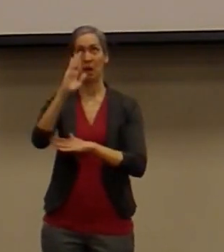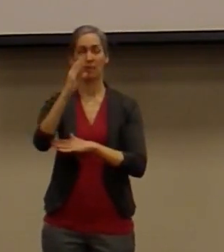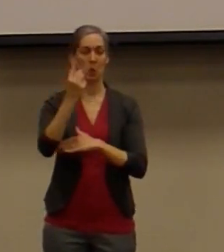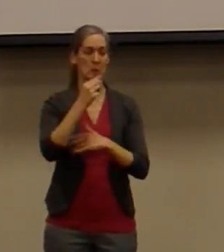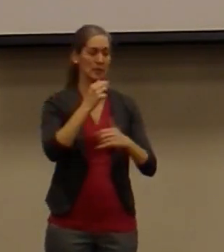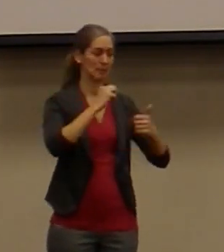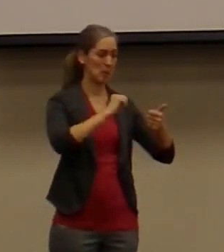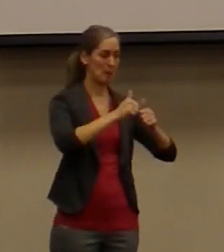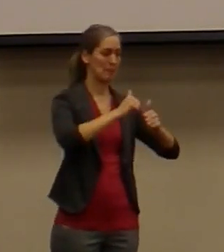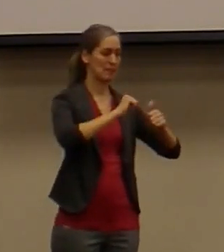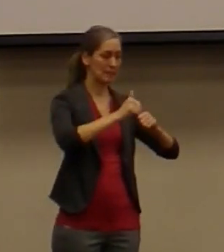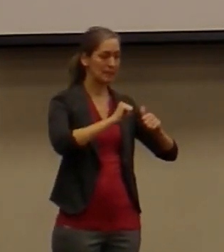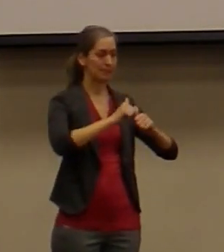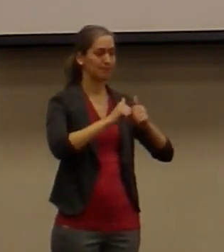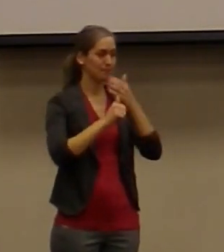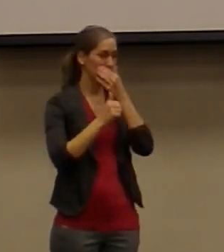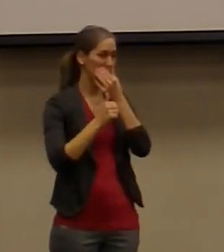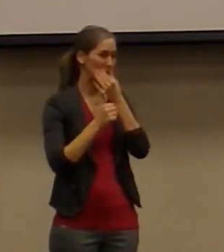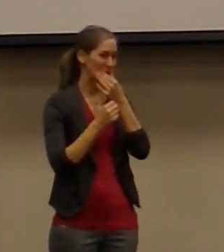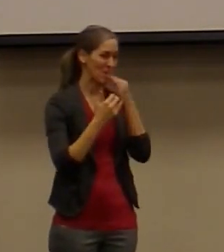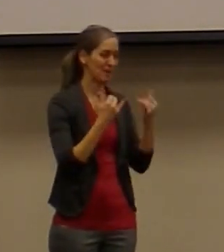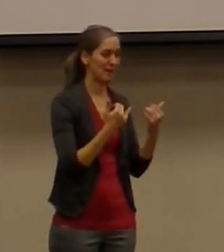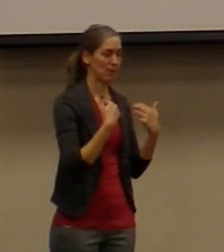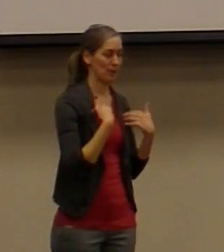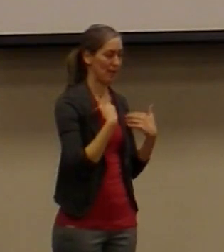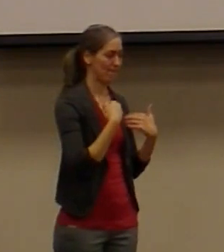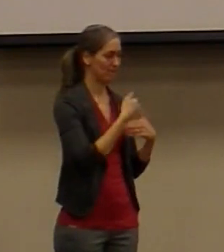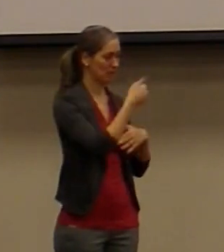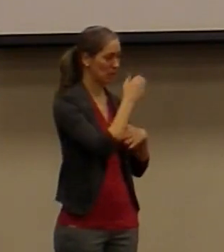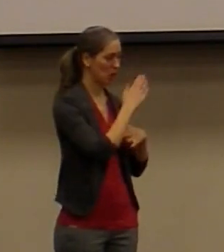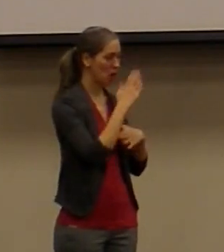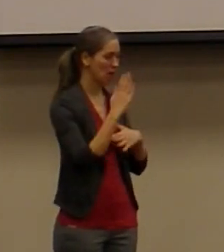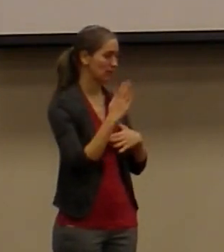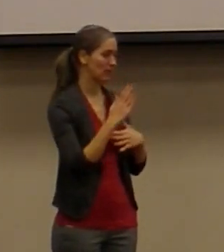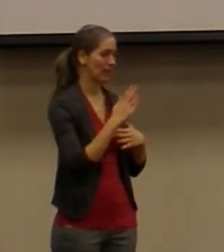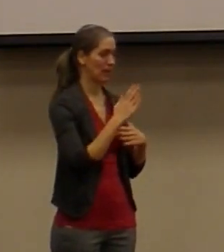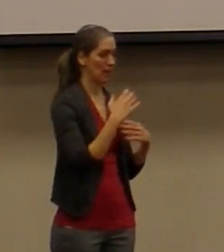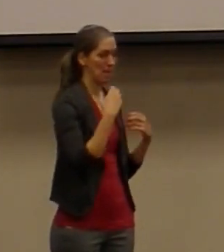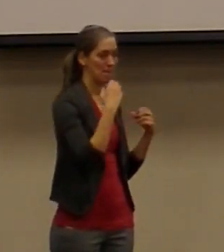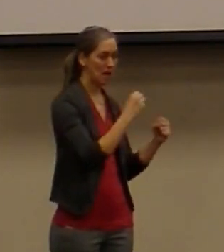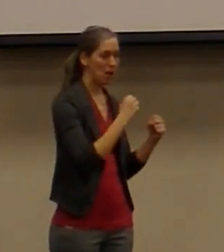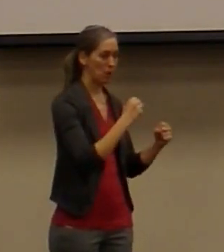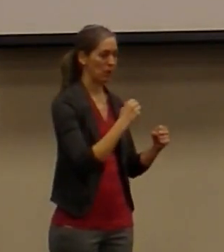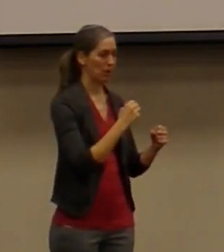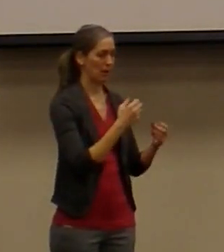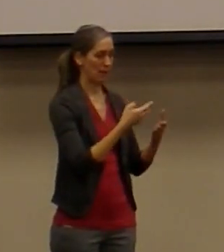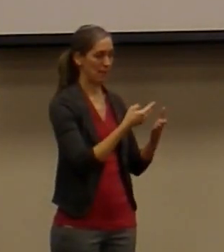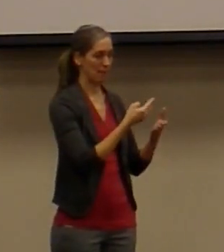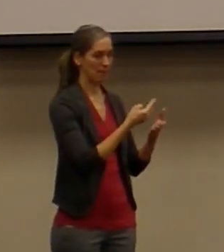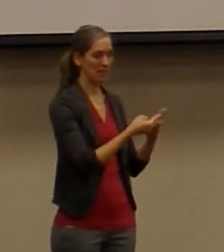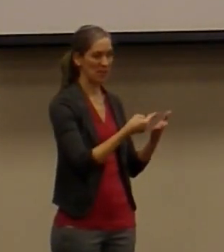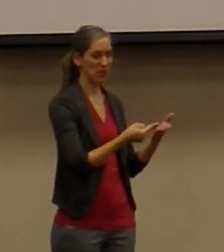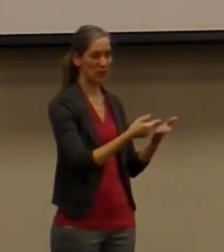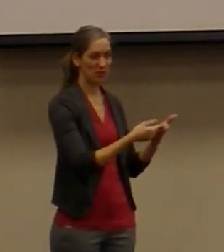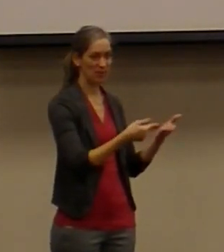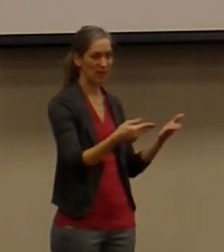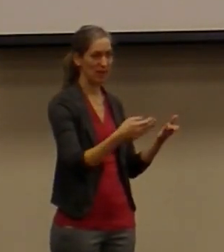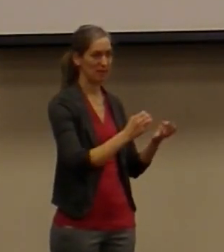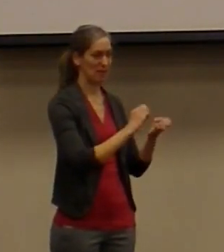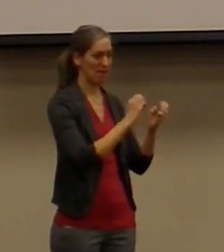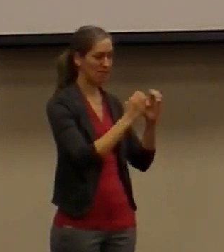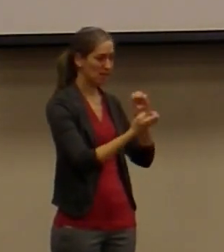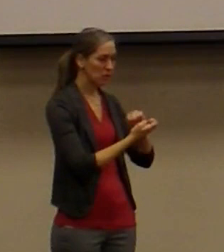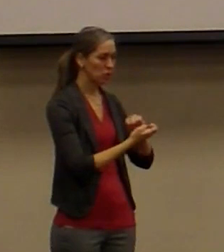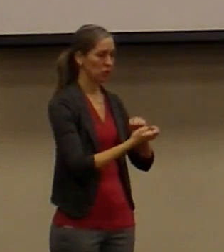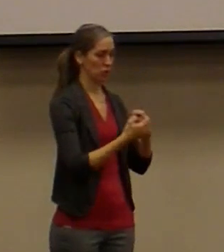And whether it's in our present day with the gods of power and materialism or humanism or evolution or